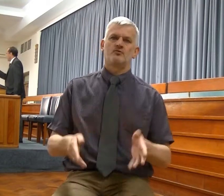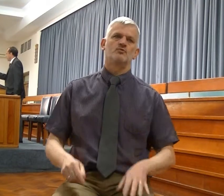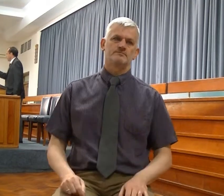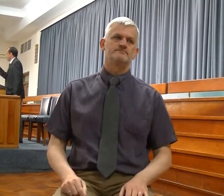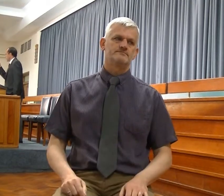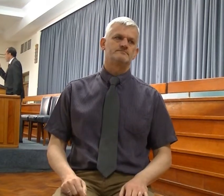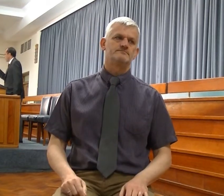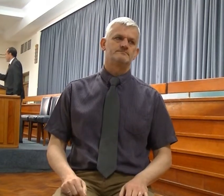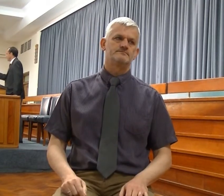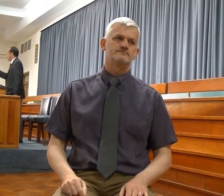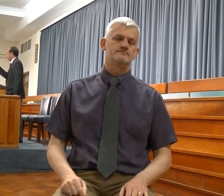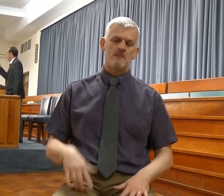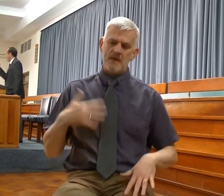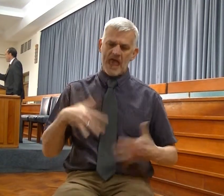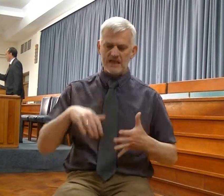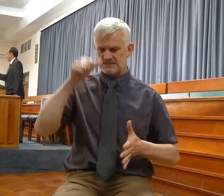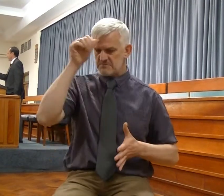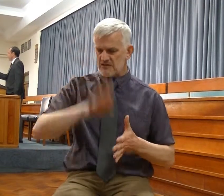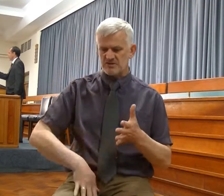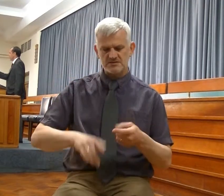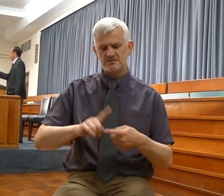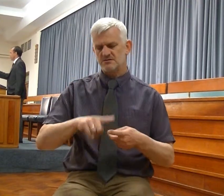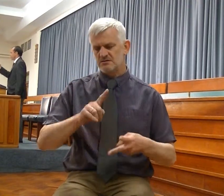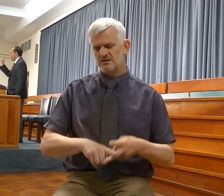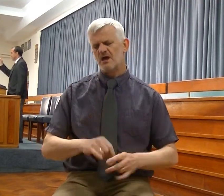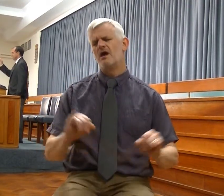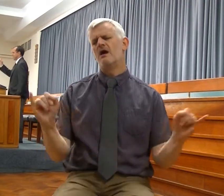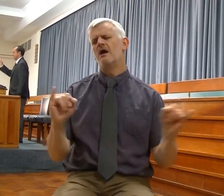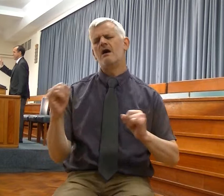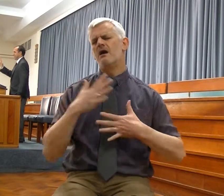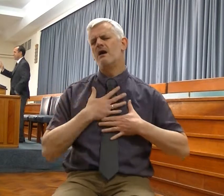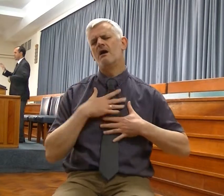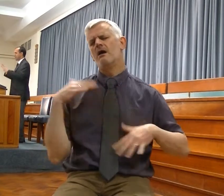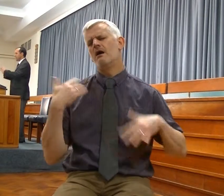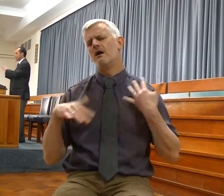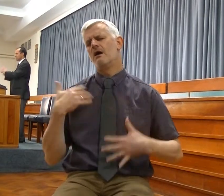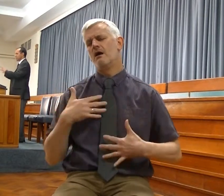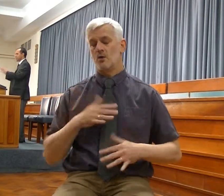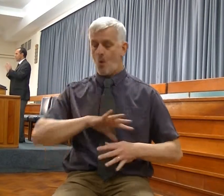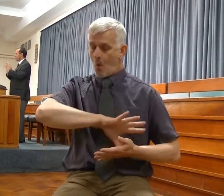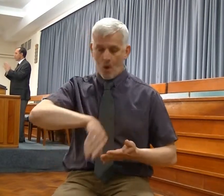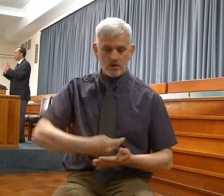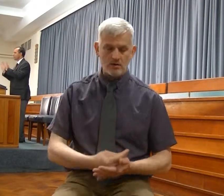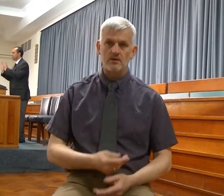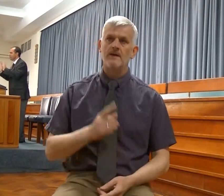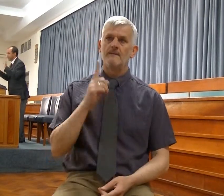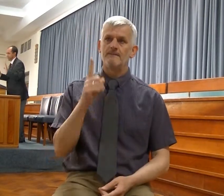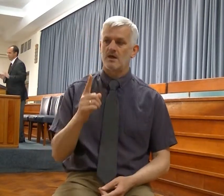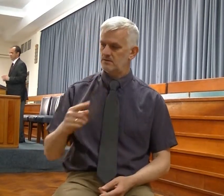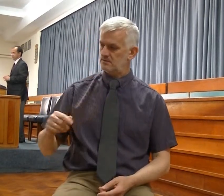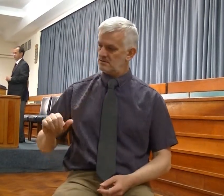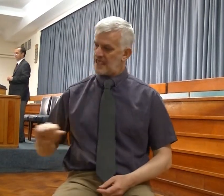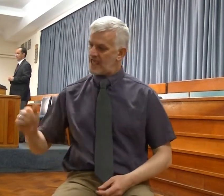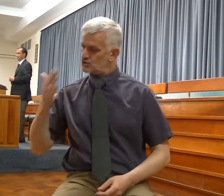They experienced the same pain, the same agony. But their reactions were